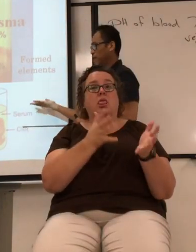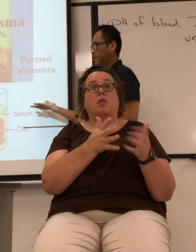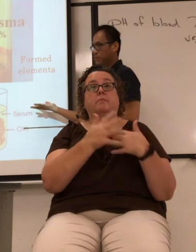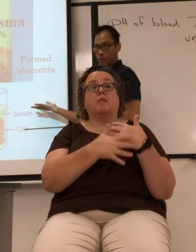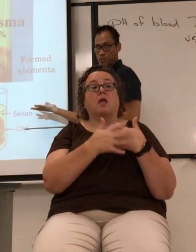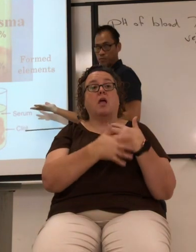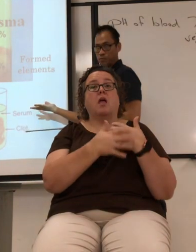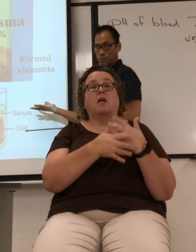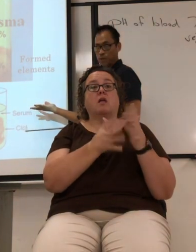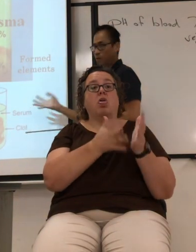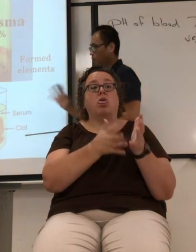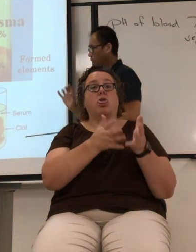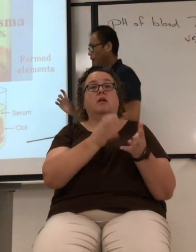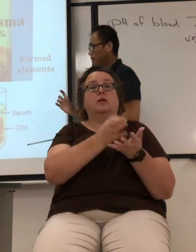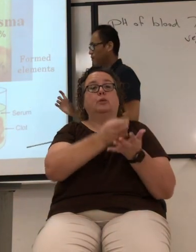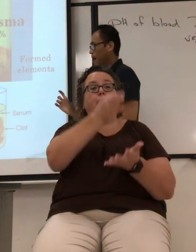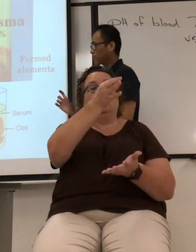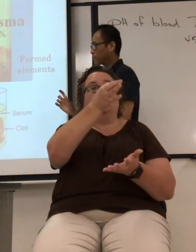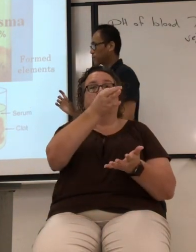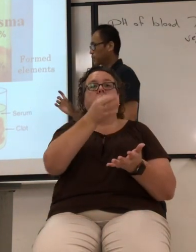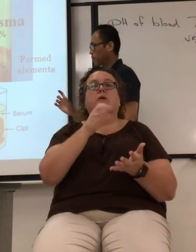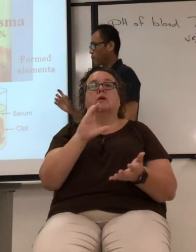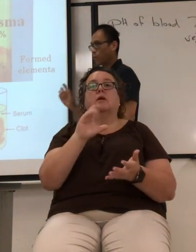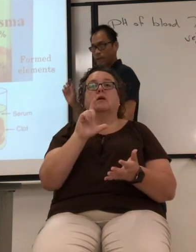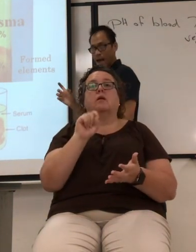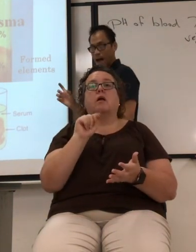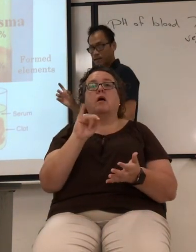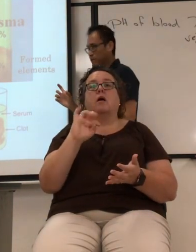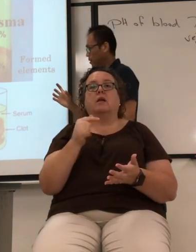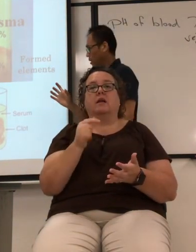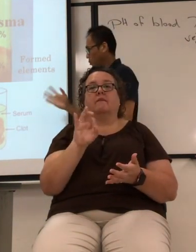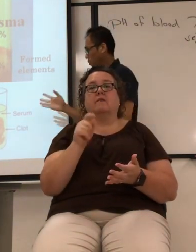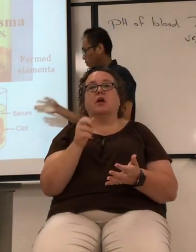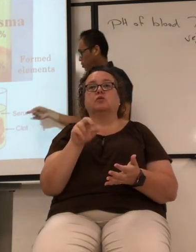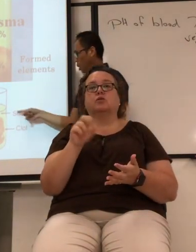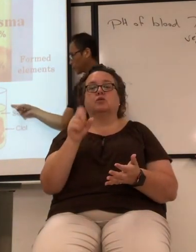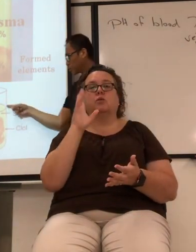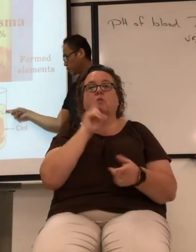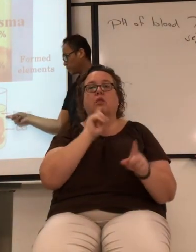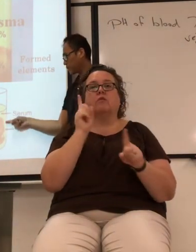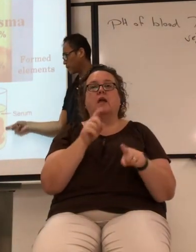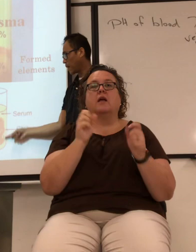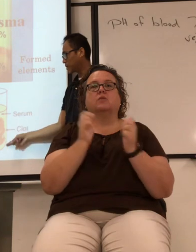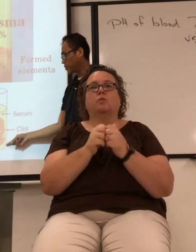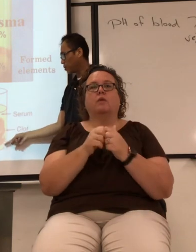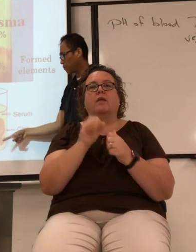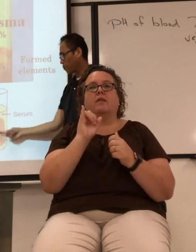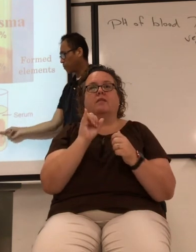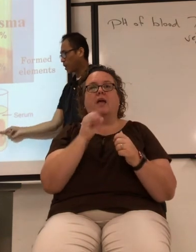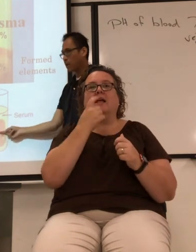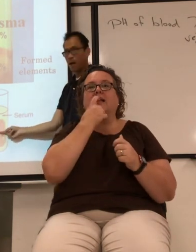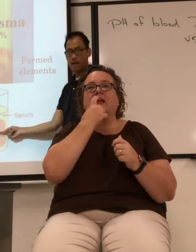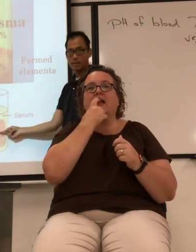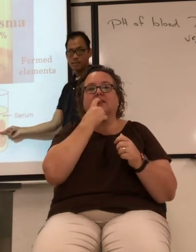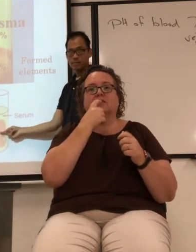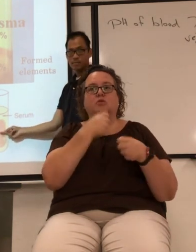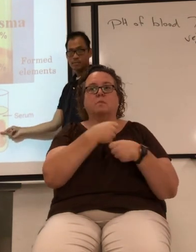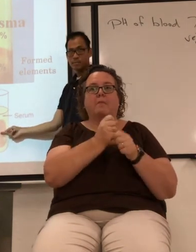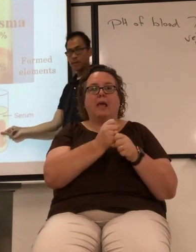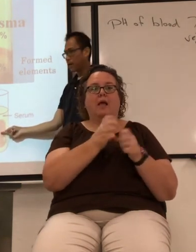sit in a test tube, there are clotting factors that will react with the charged surface of the glass tube and form a blood